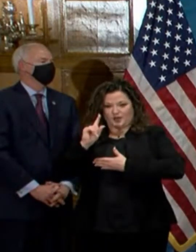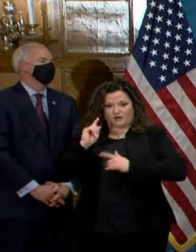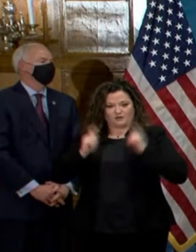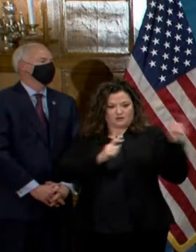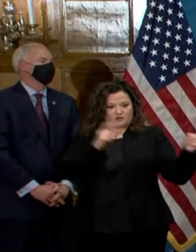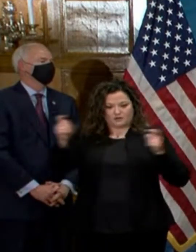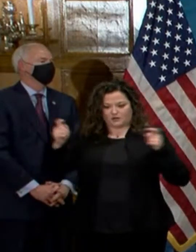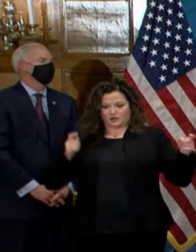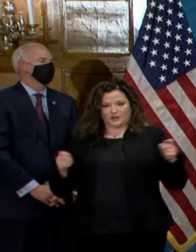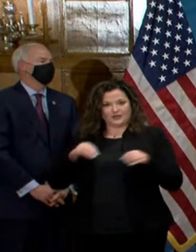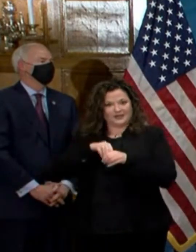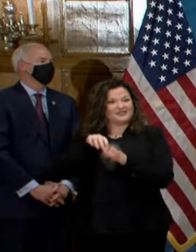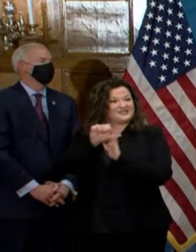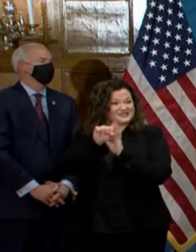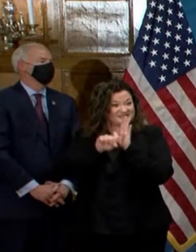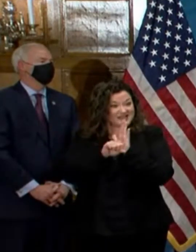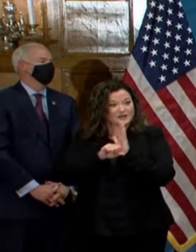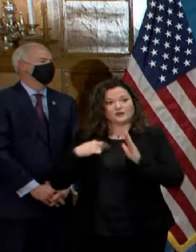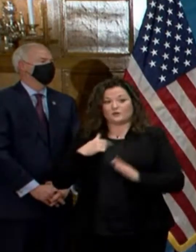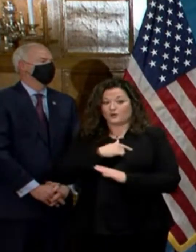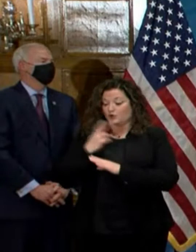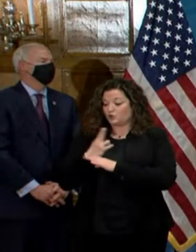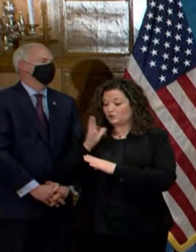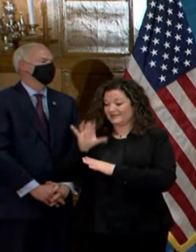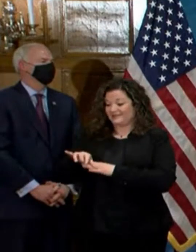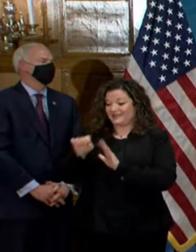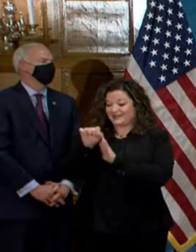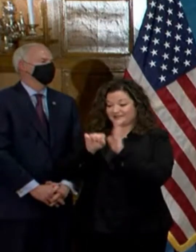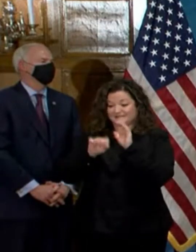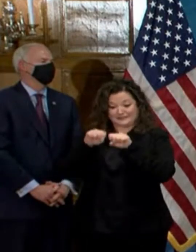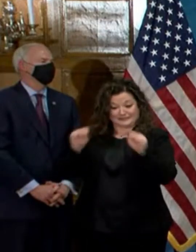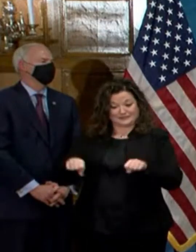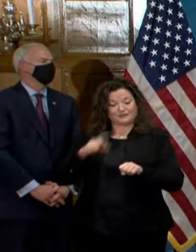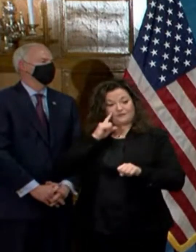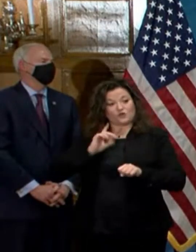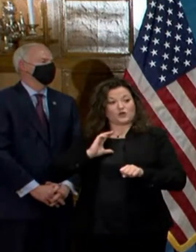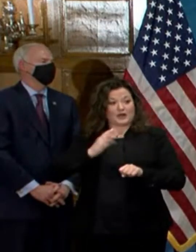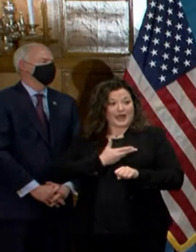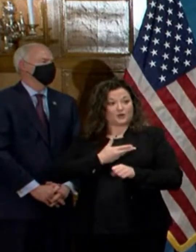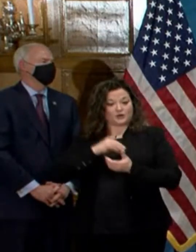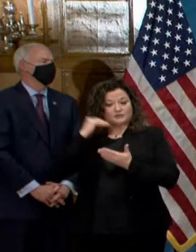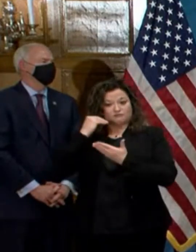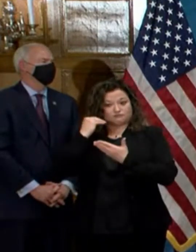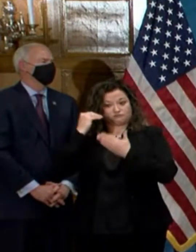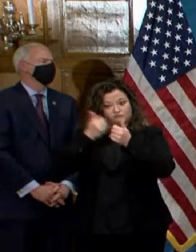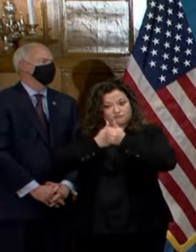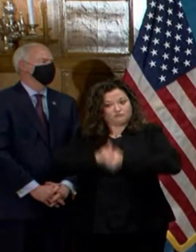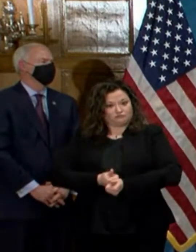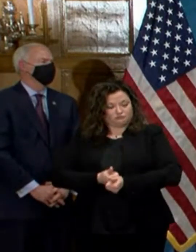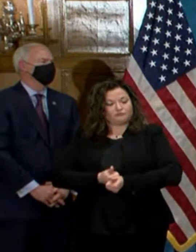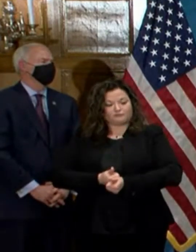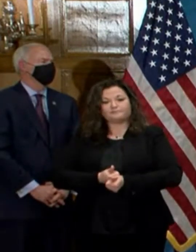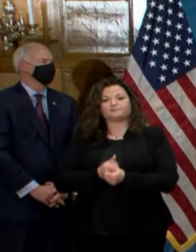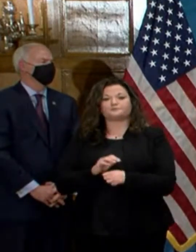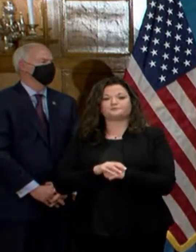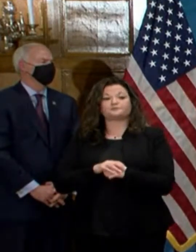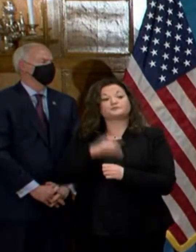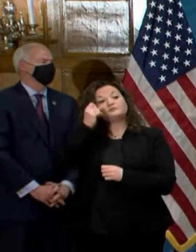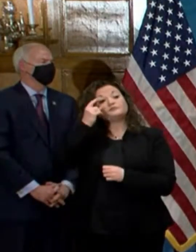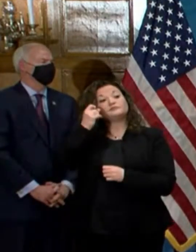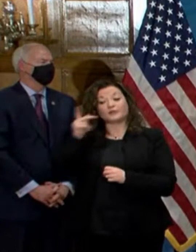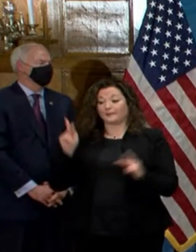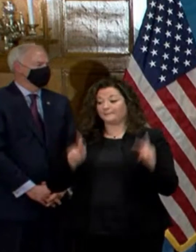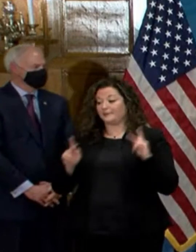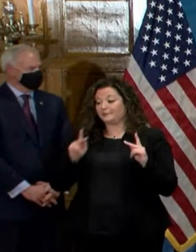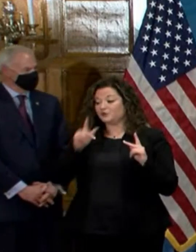state. And so we're using that system as our system of record, and that's how we're going to go in. And so when the people that are going